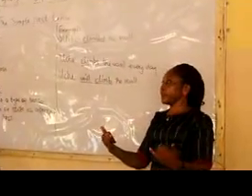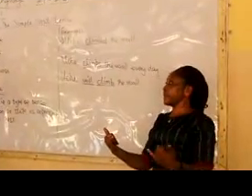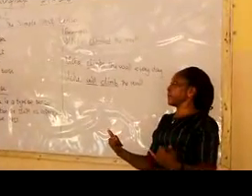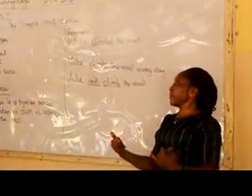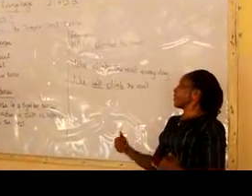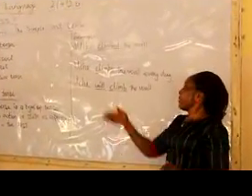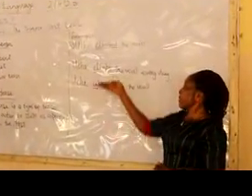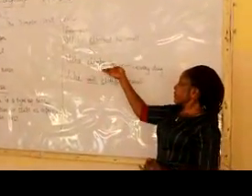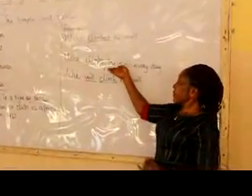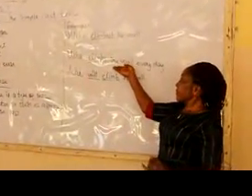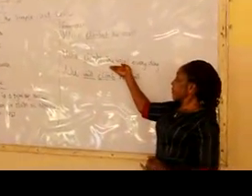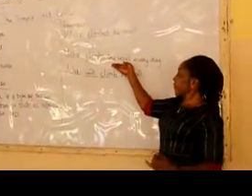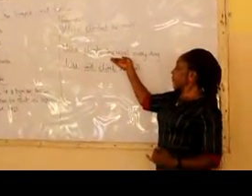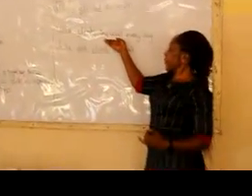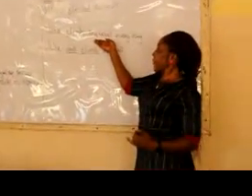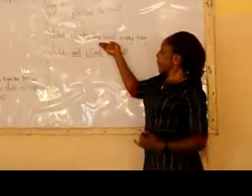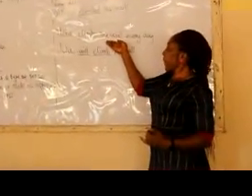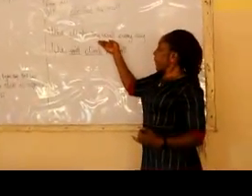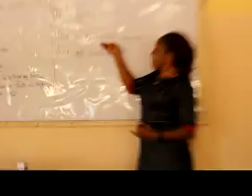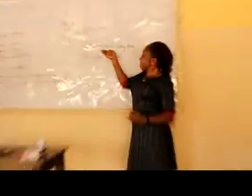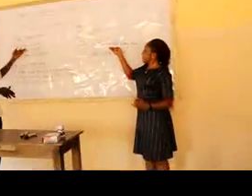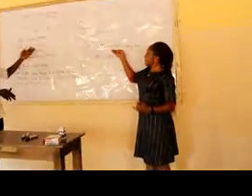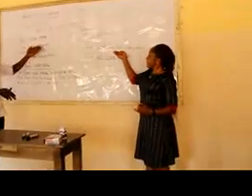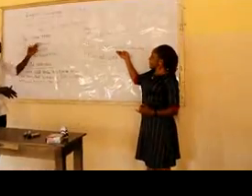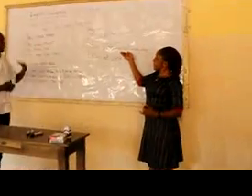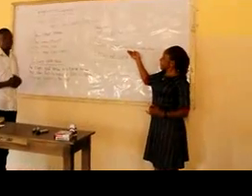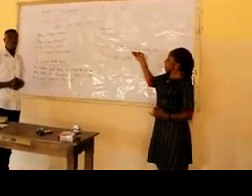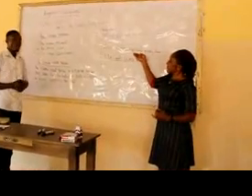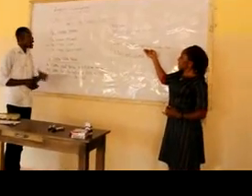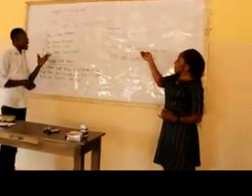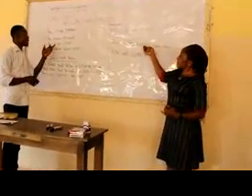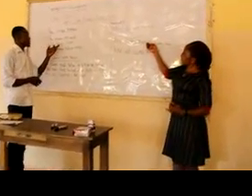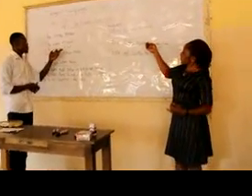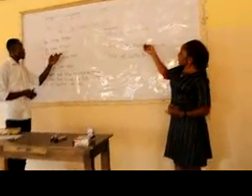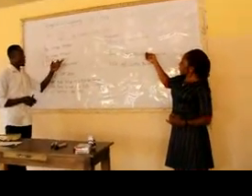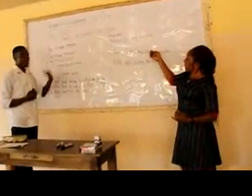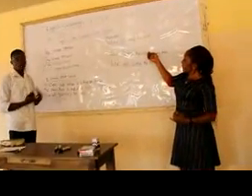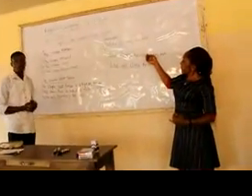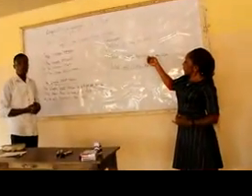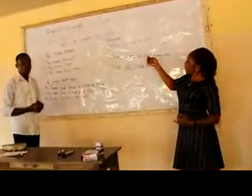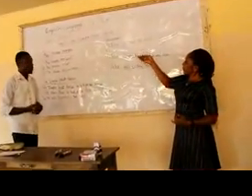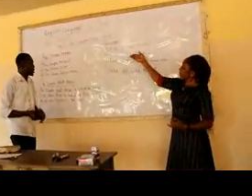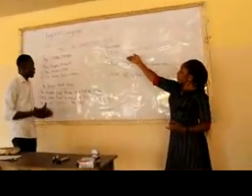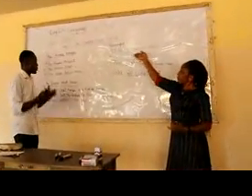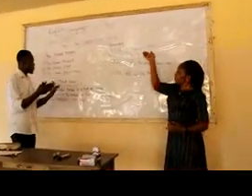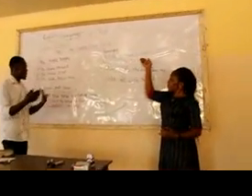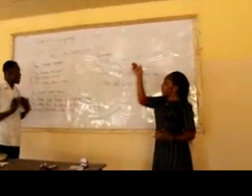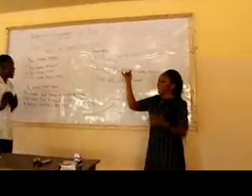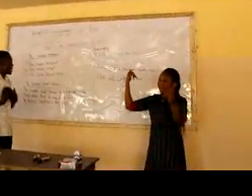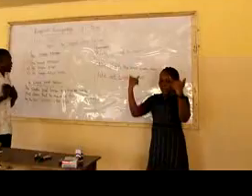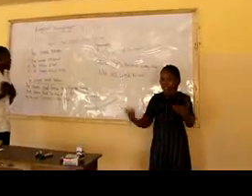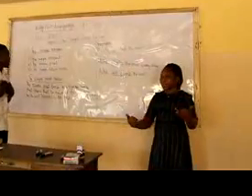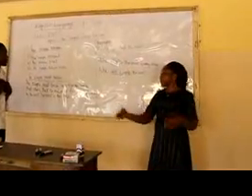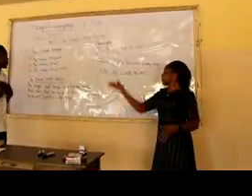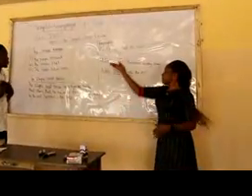Now, unlike the other tenses, the simple present and the simple past, for